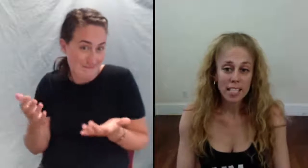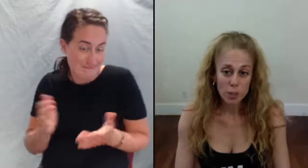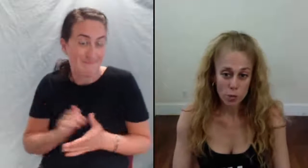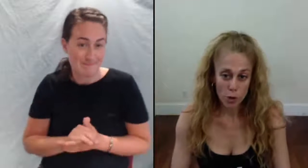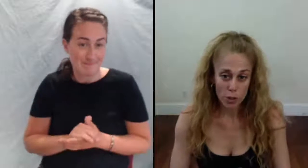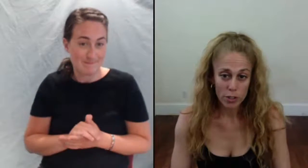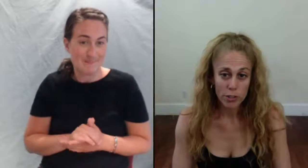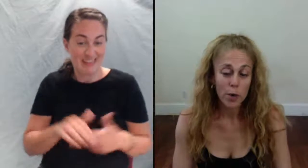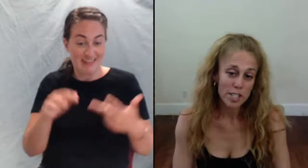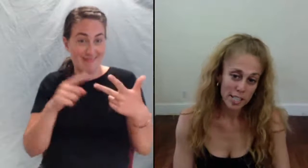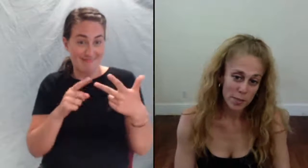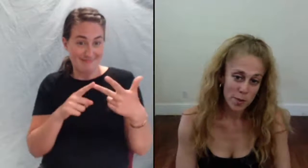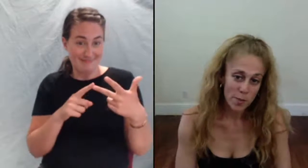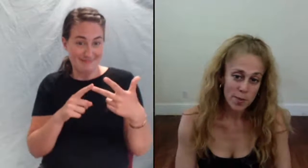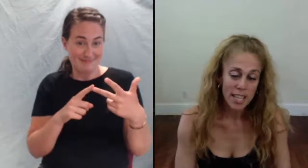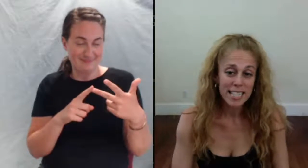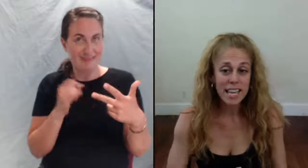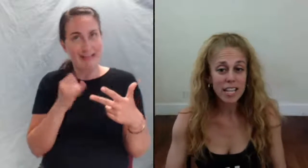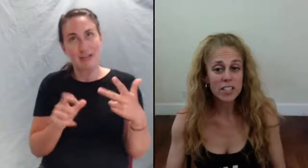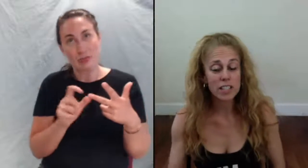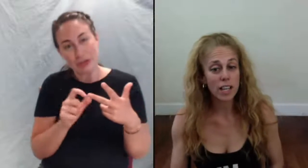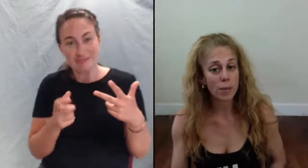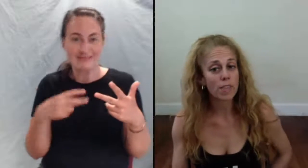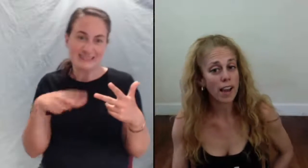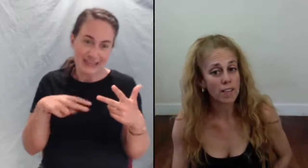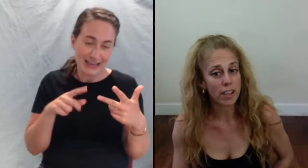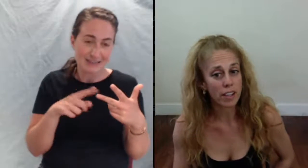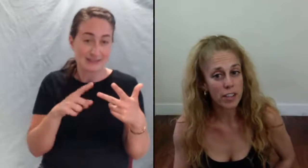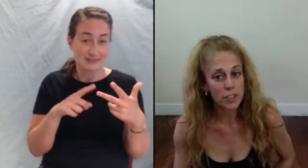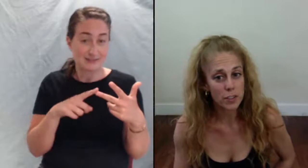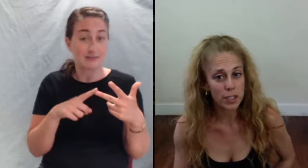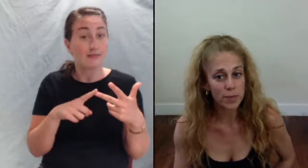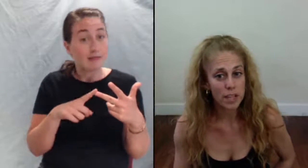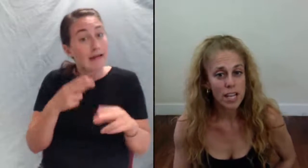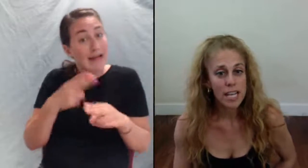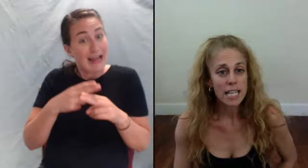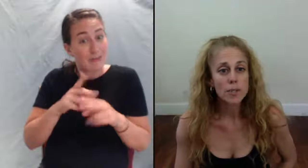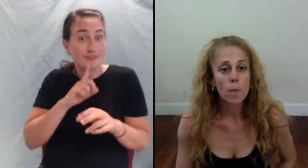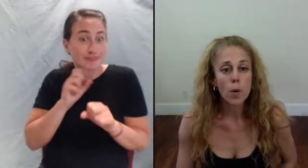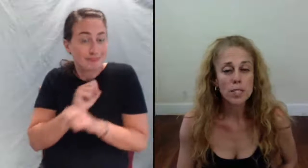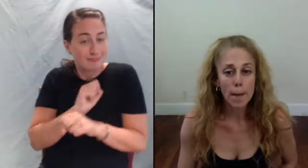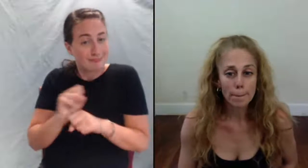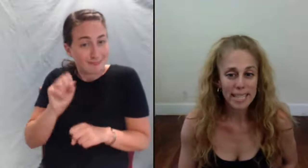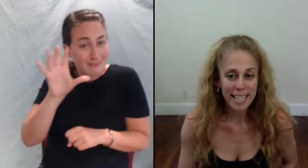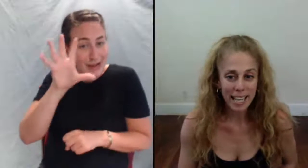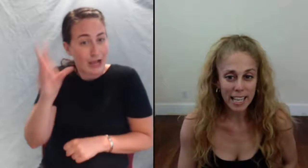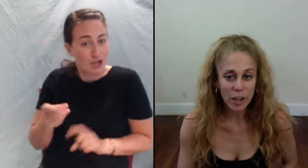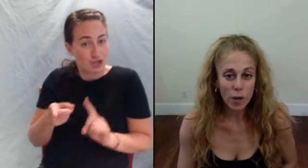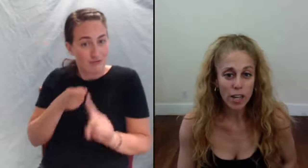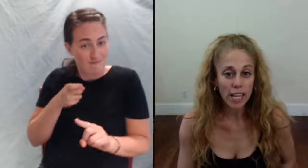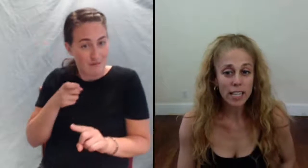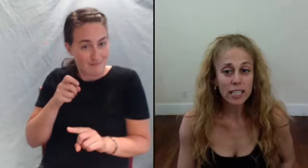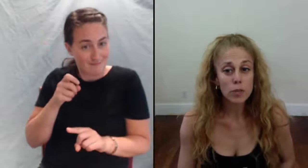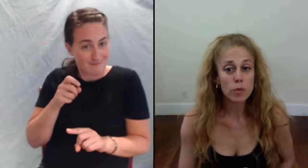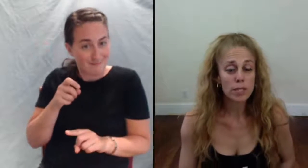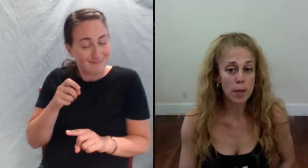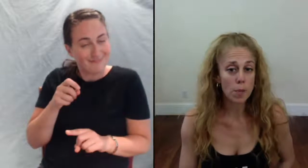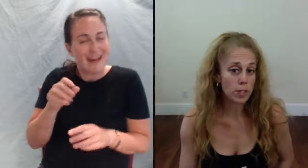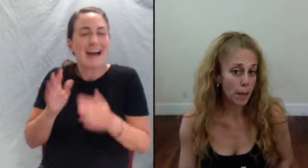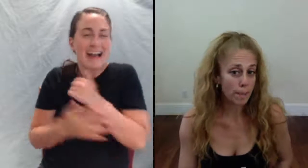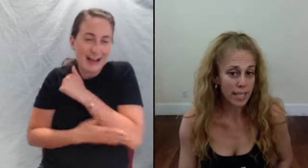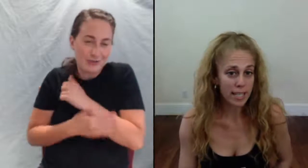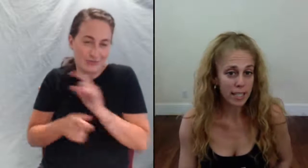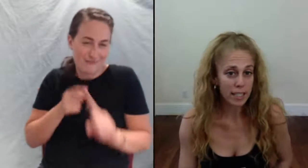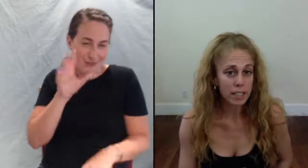The next word or dance form is actually the name of an African country. It's Mozambique, or in English, we would